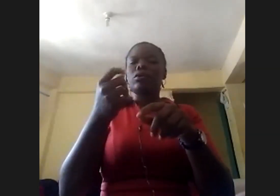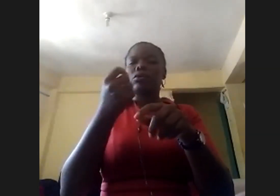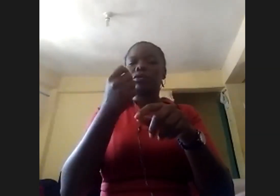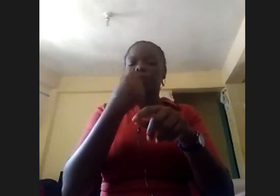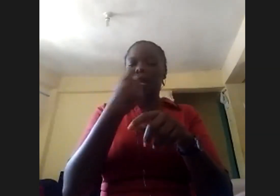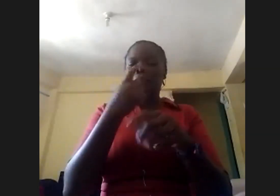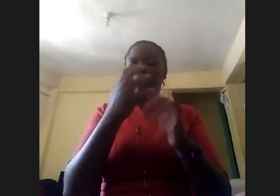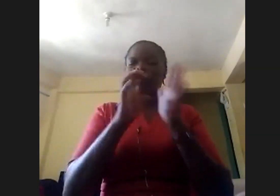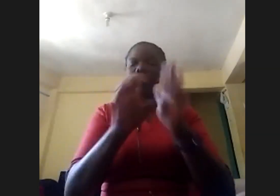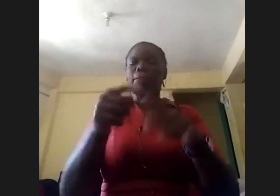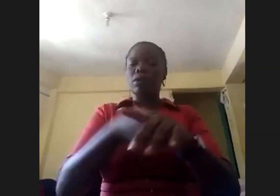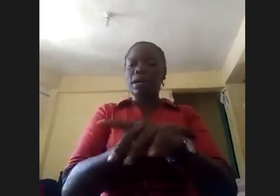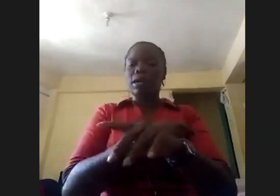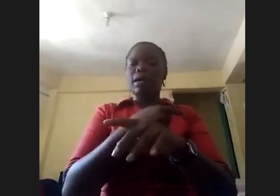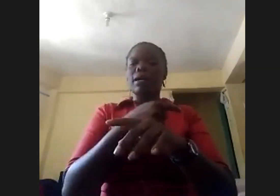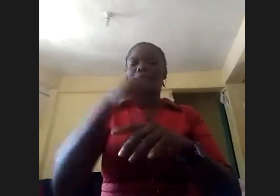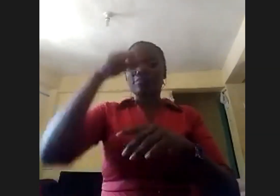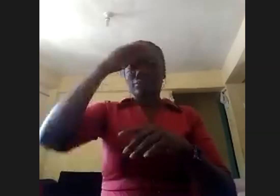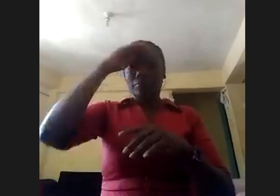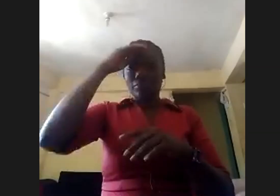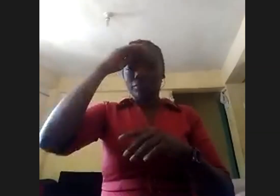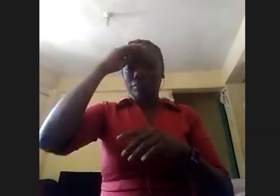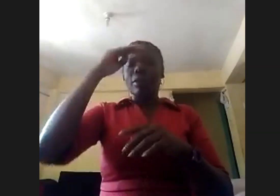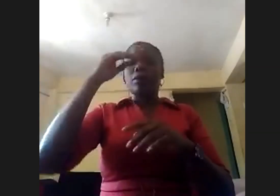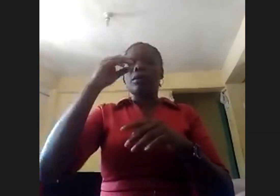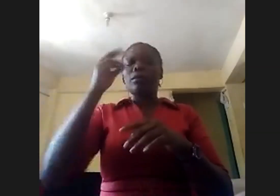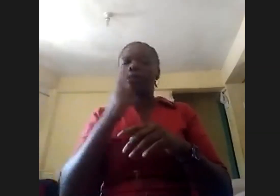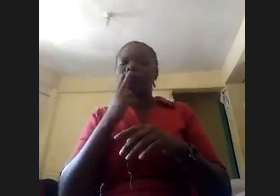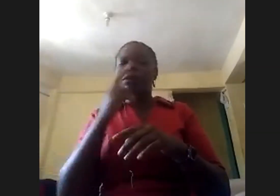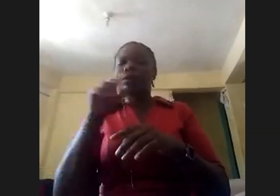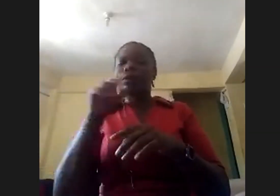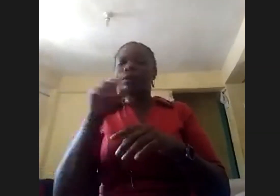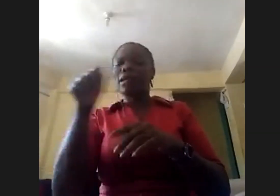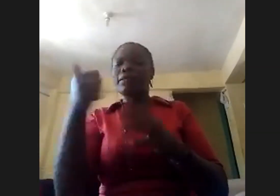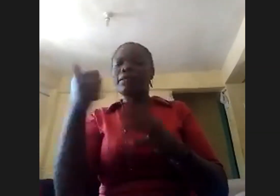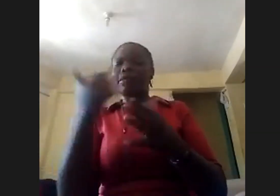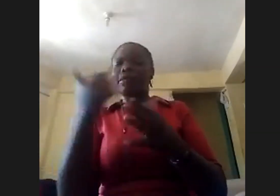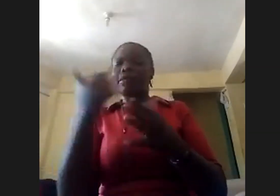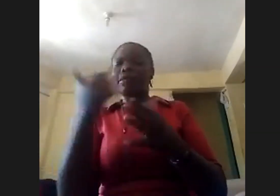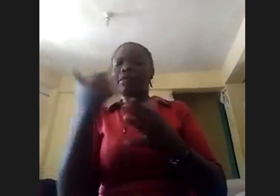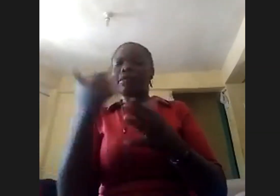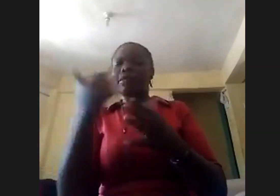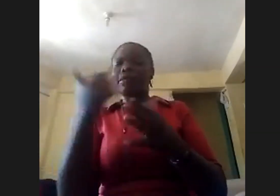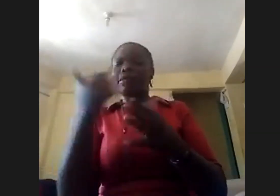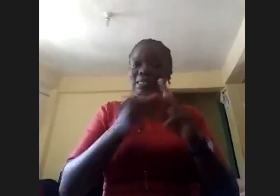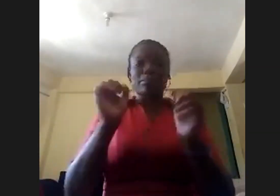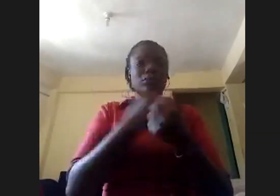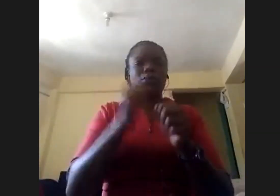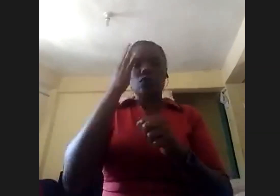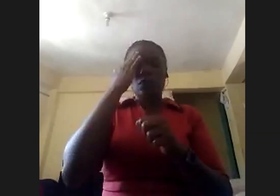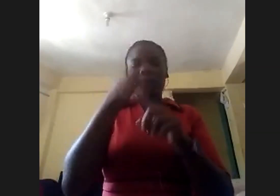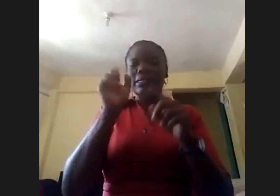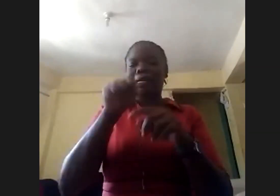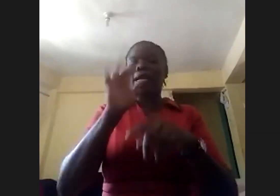smoking. Cigarette is another thing. When you're starting, it may seem fun, but it affects, again, literally every